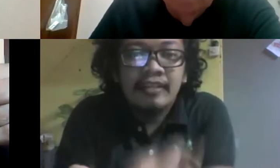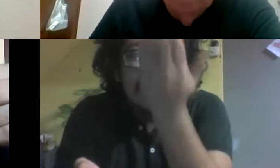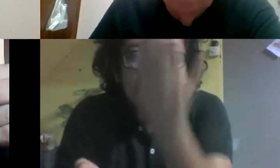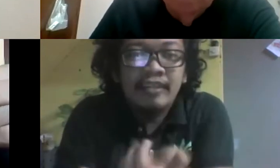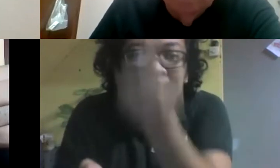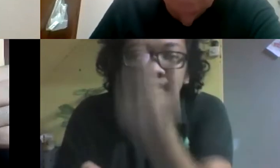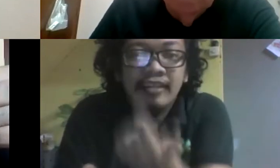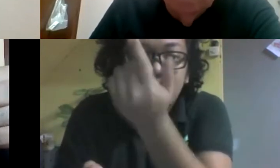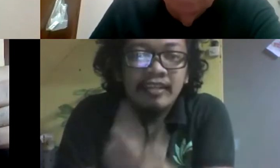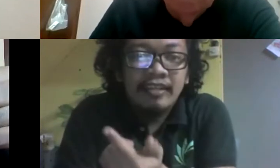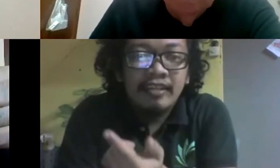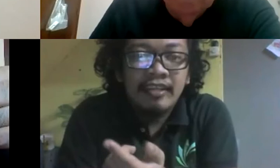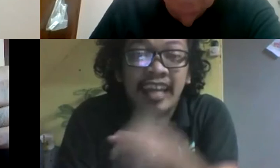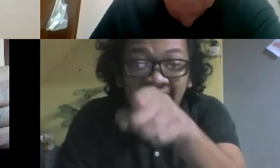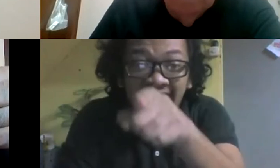no, up.